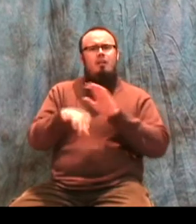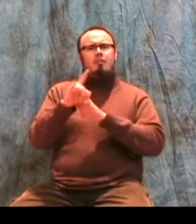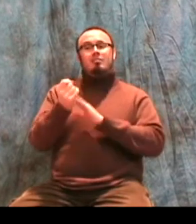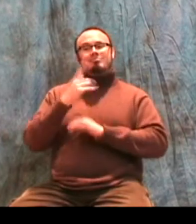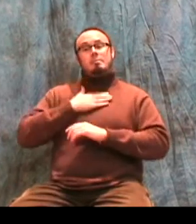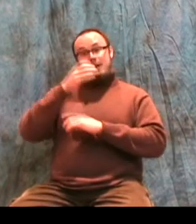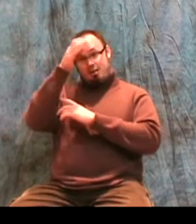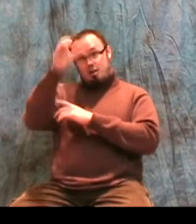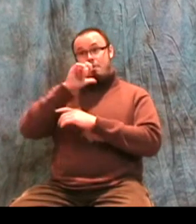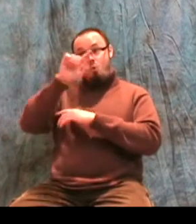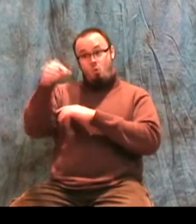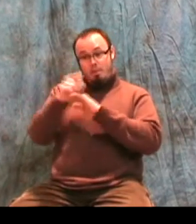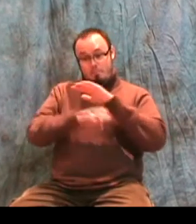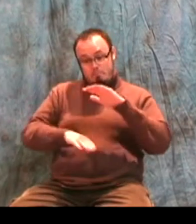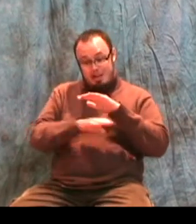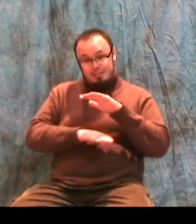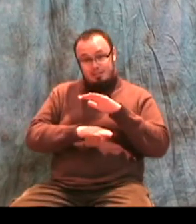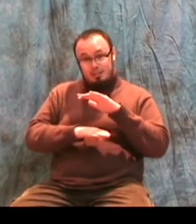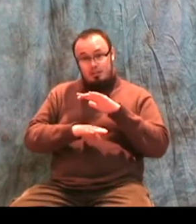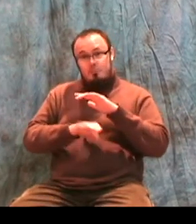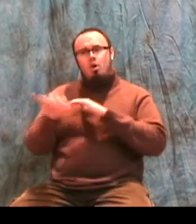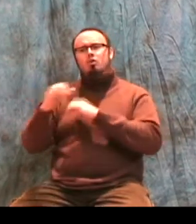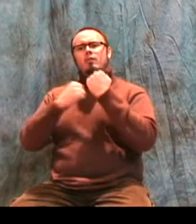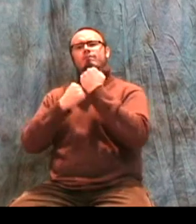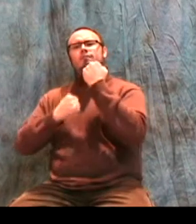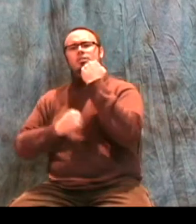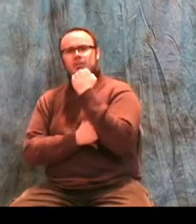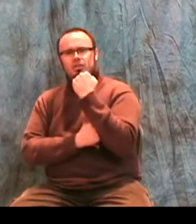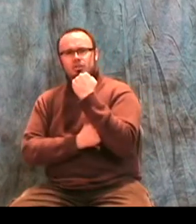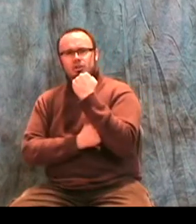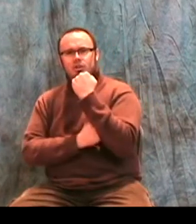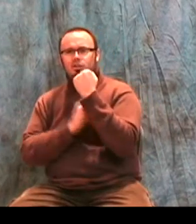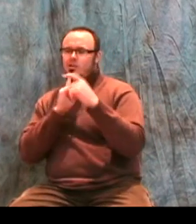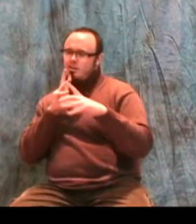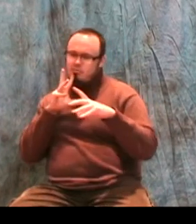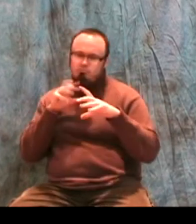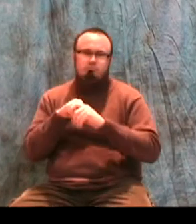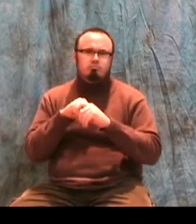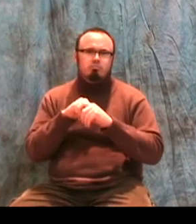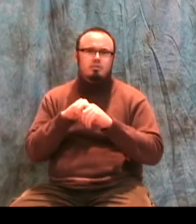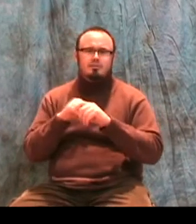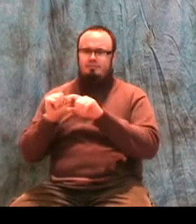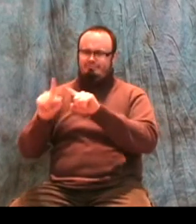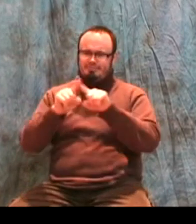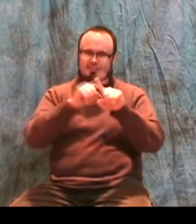merely basic, but also foundational and part and parcel of so many advanced ideas.